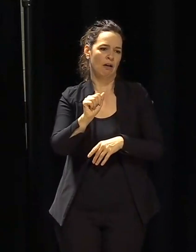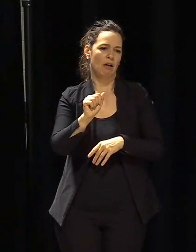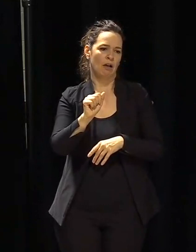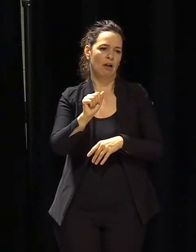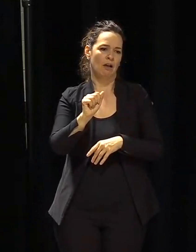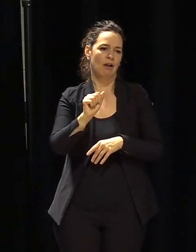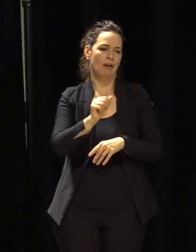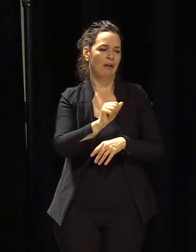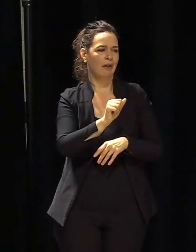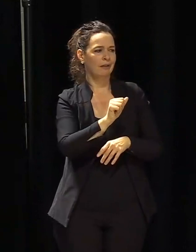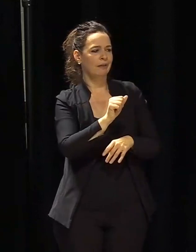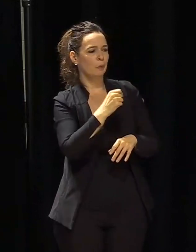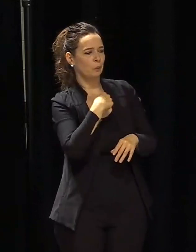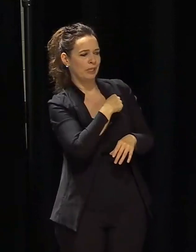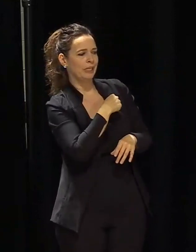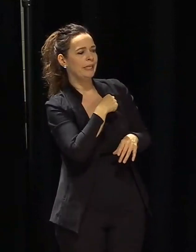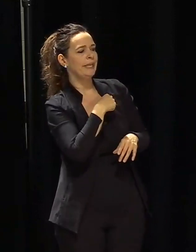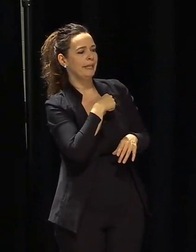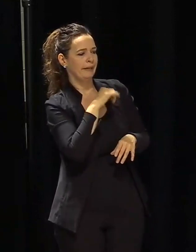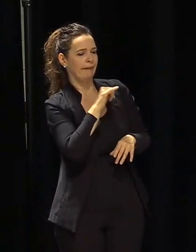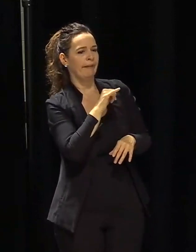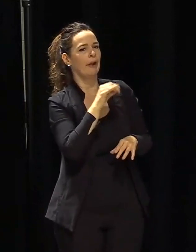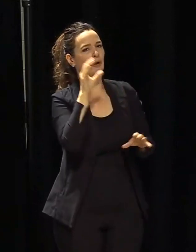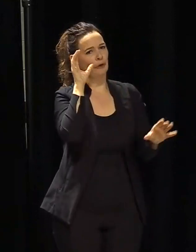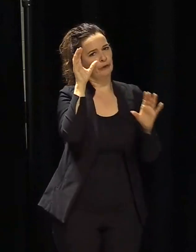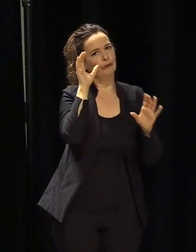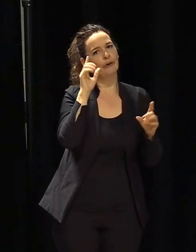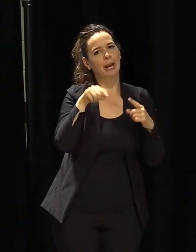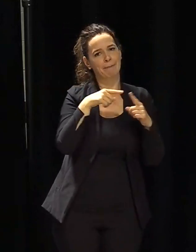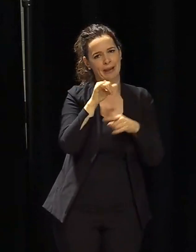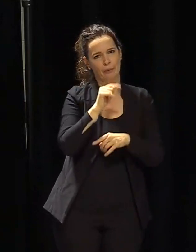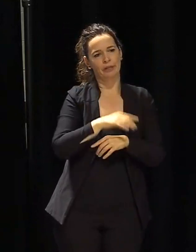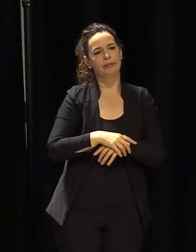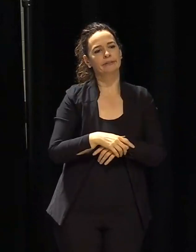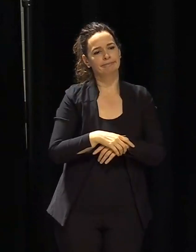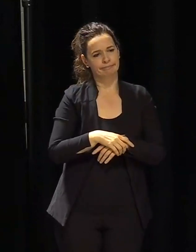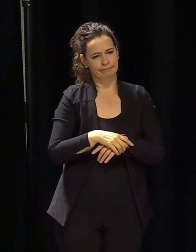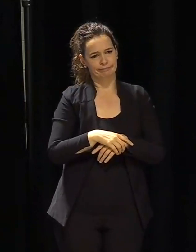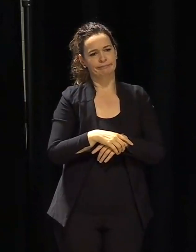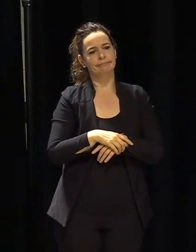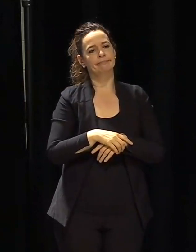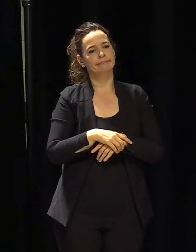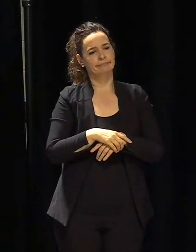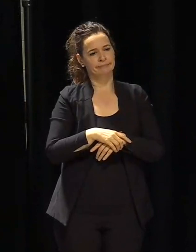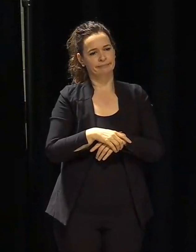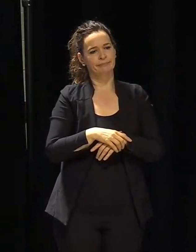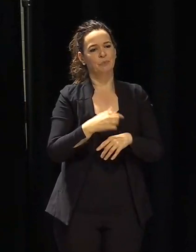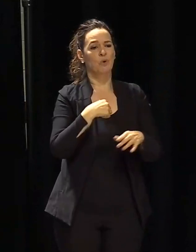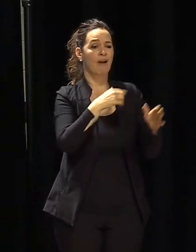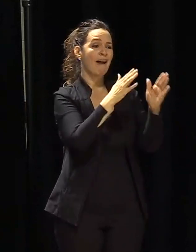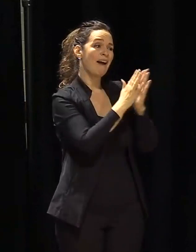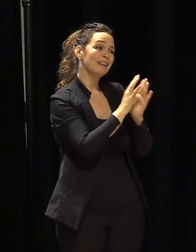help. Now is the time to help us. Now is the time to come back together again, as hard as this all is.